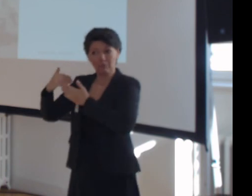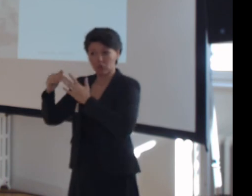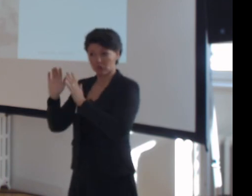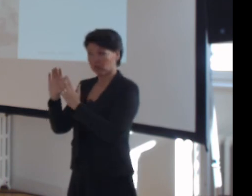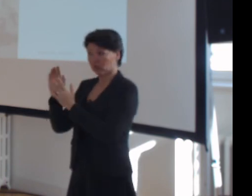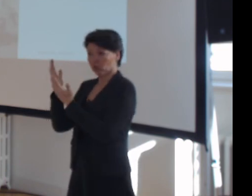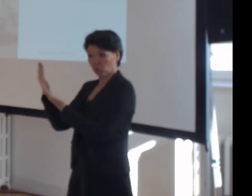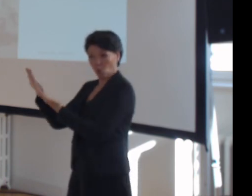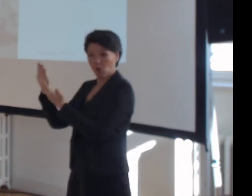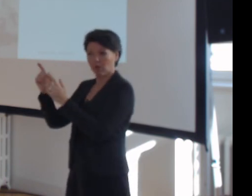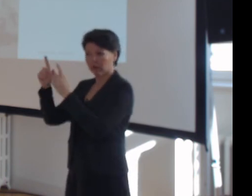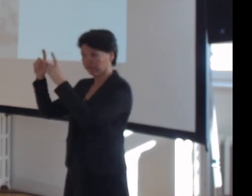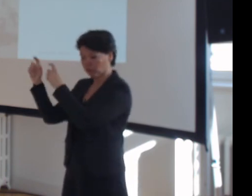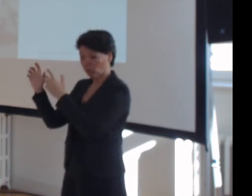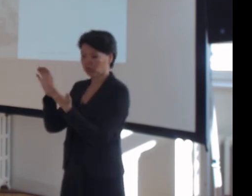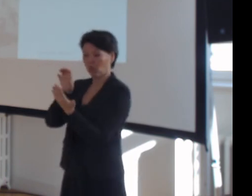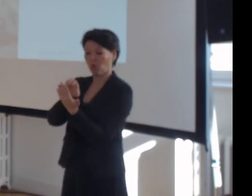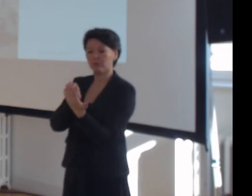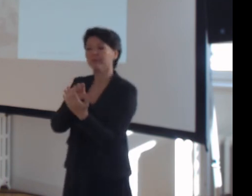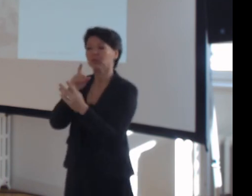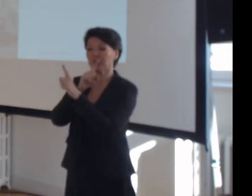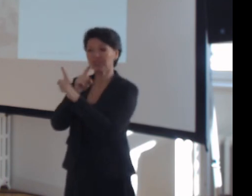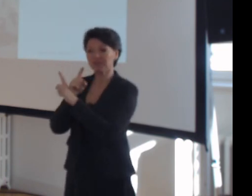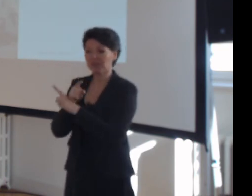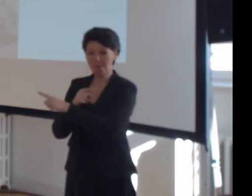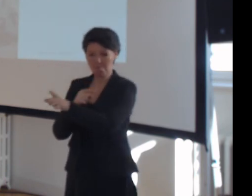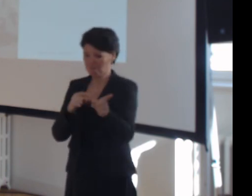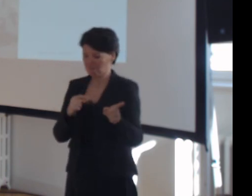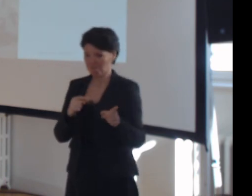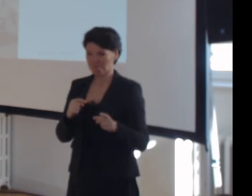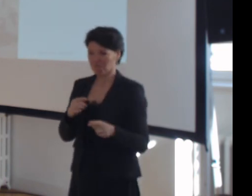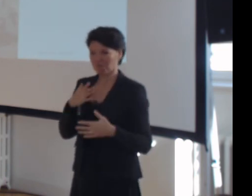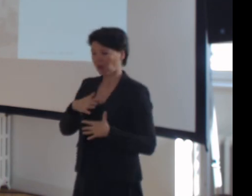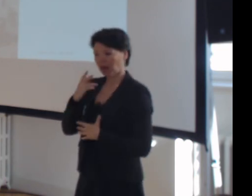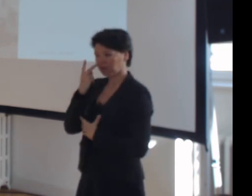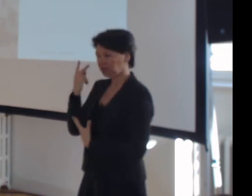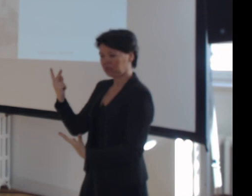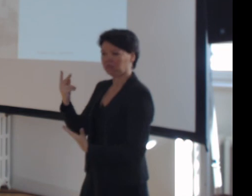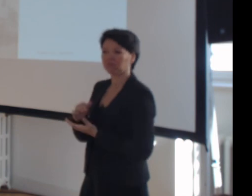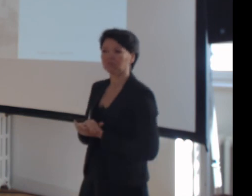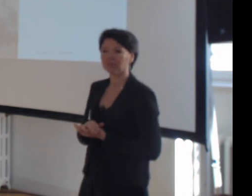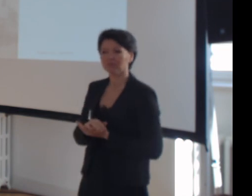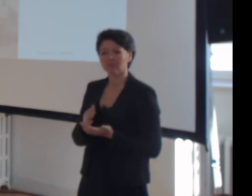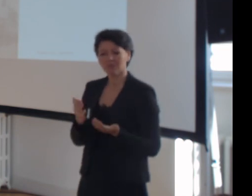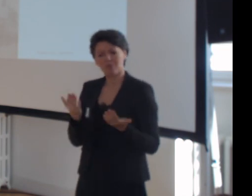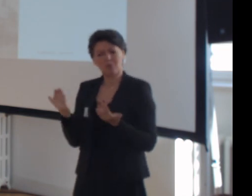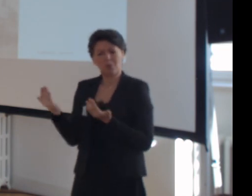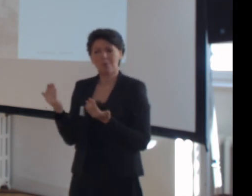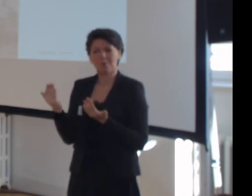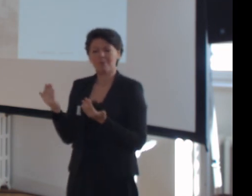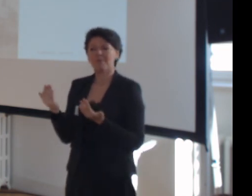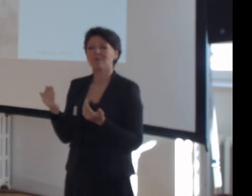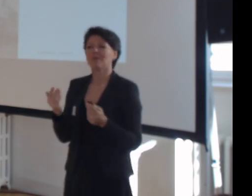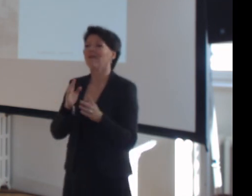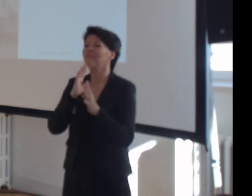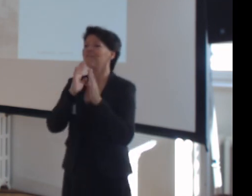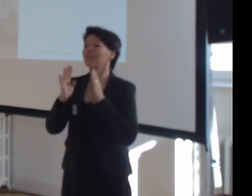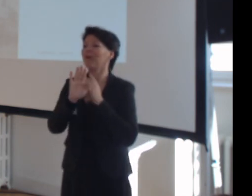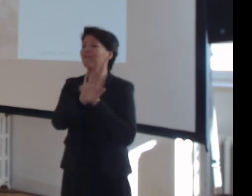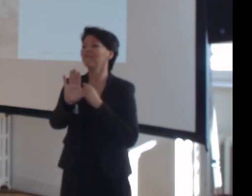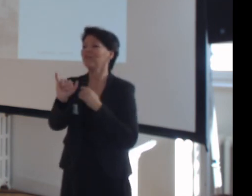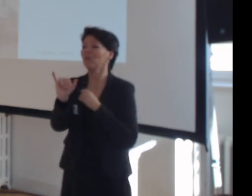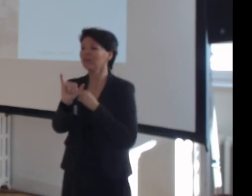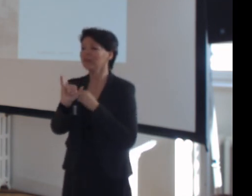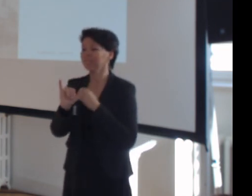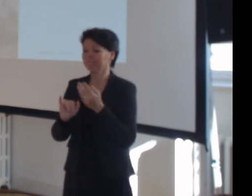we noticed that this DVD was not very well liked by our users. Why? And the feedback that we got